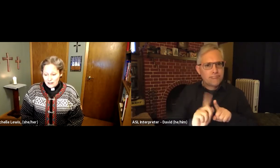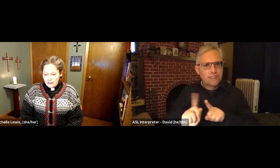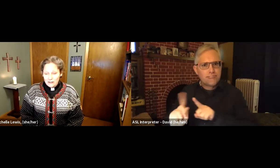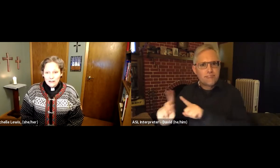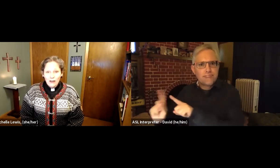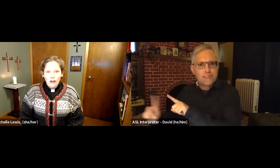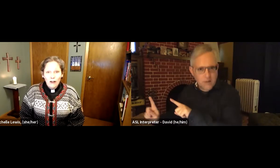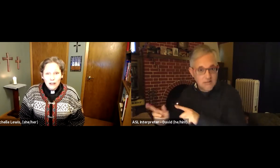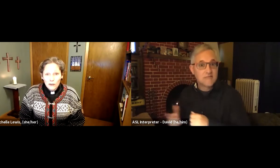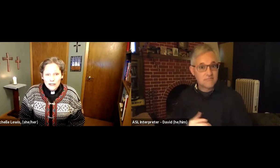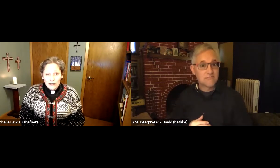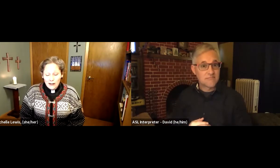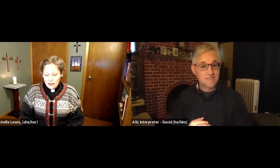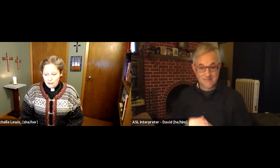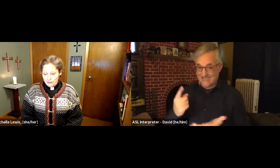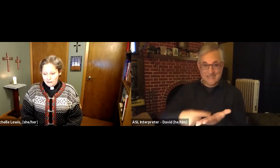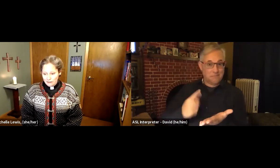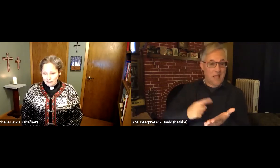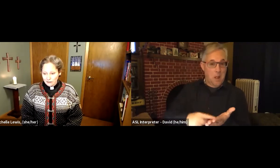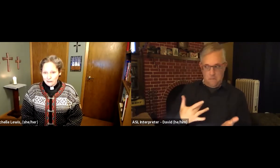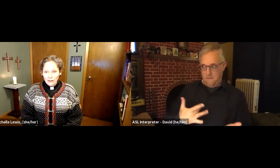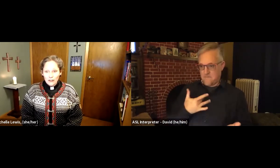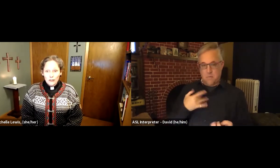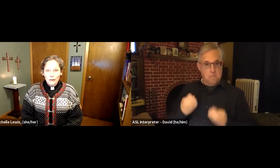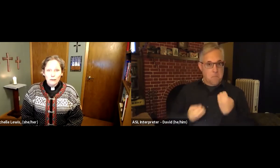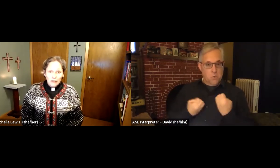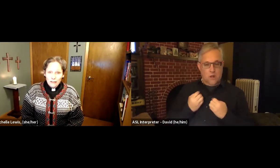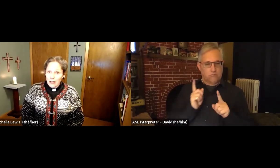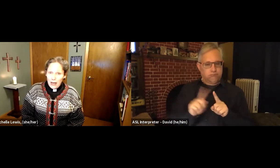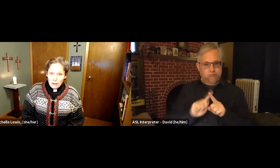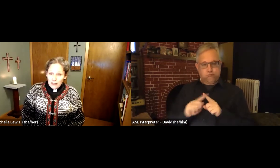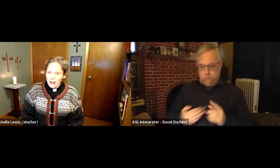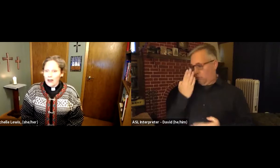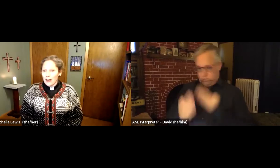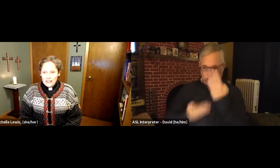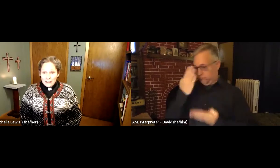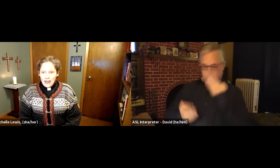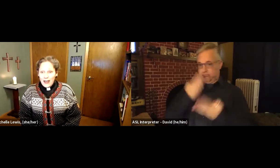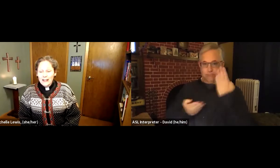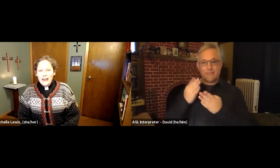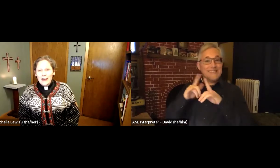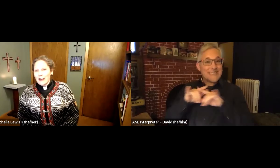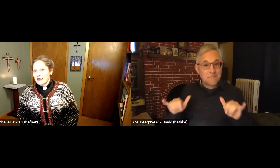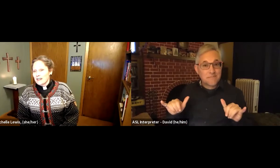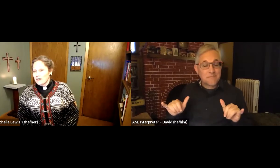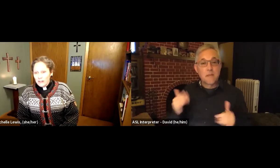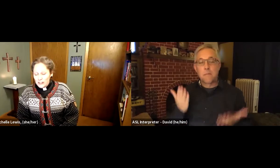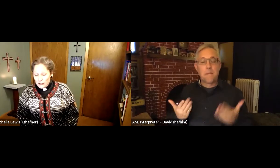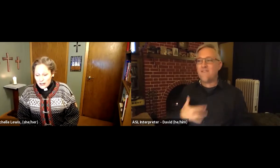often all at one time. So you might feel happy and sad